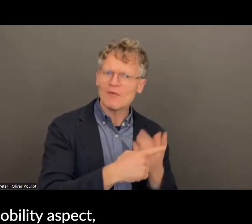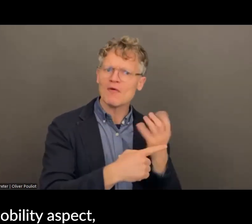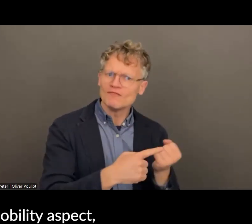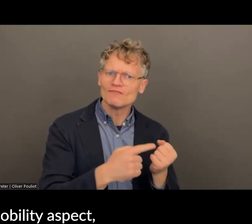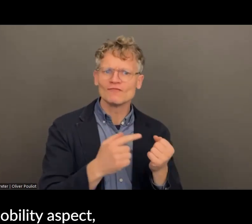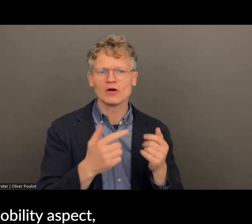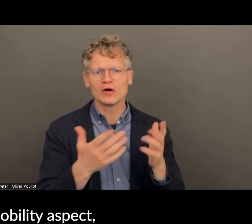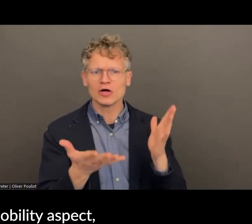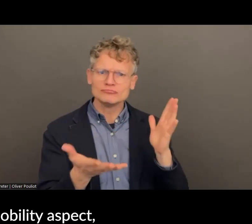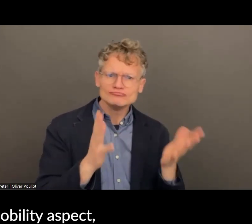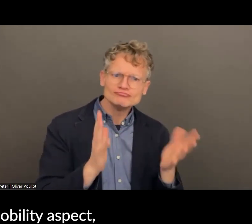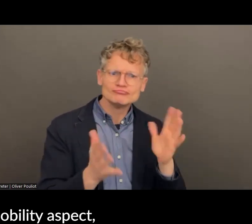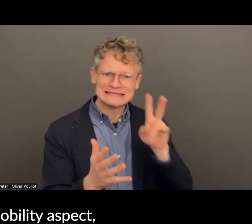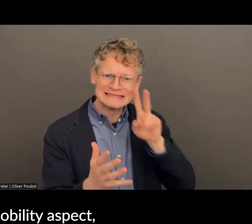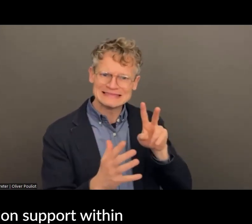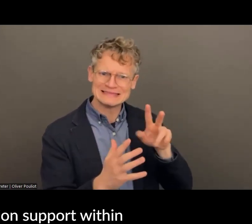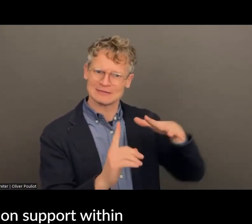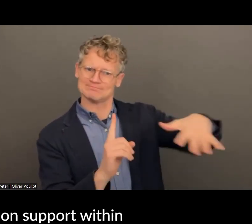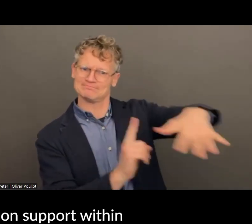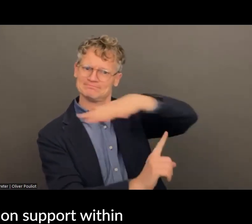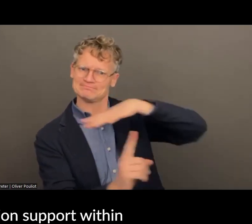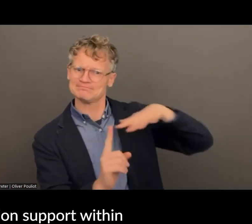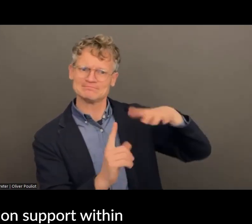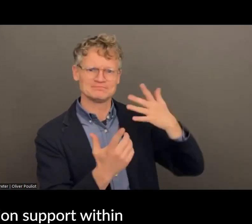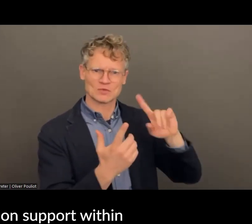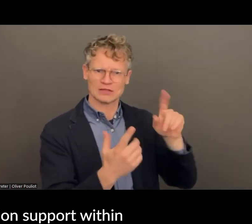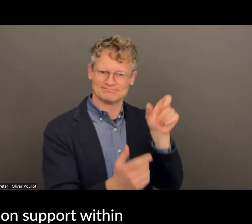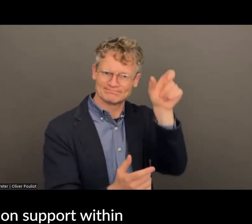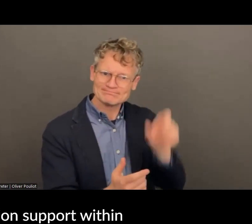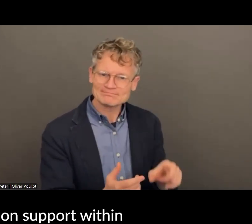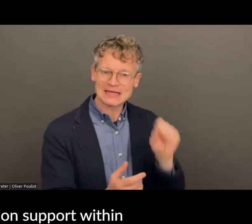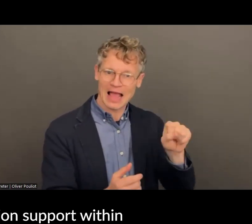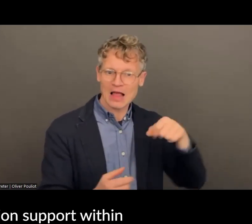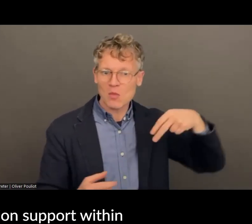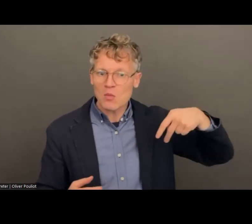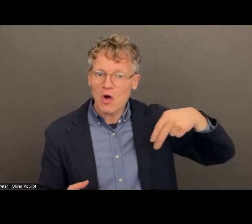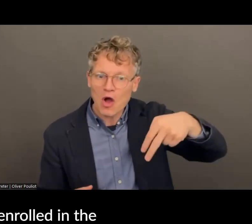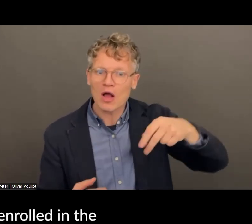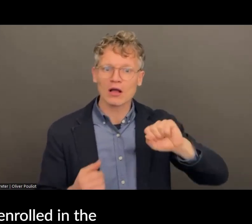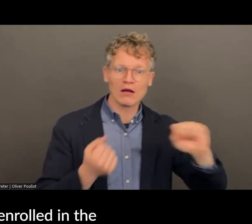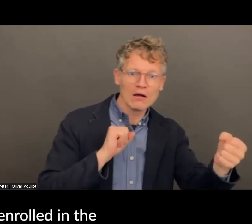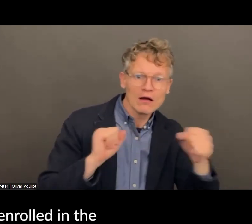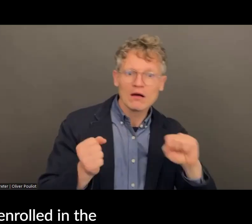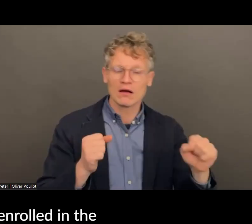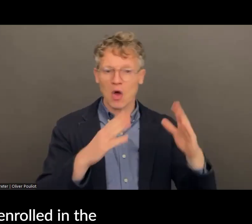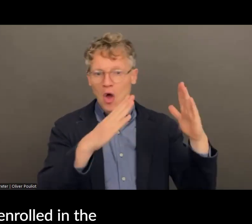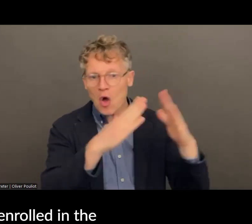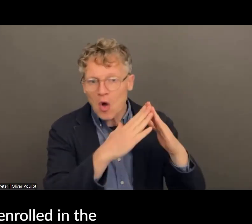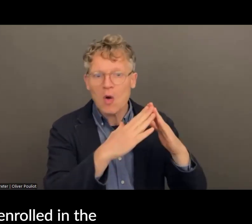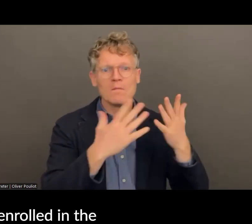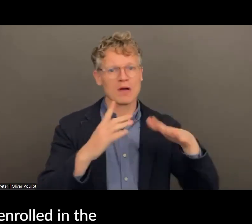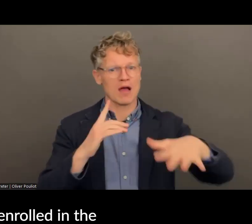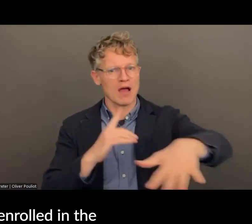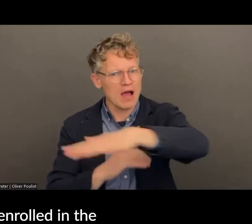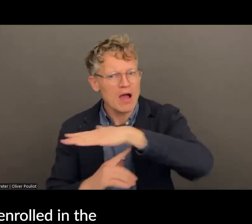mobility aspect, gradually that has been improved with the regional accommodation support within the home, and gradually she